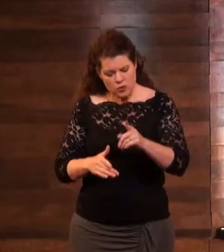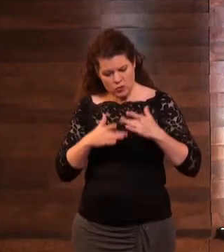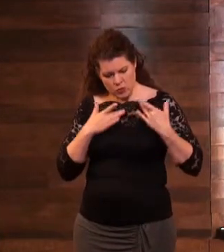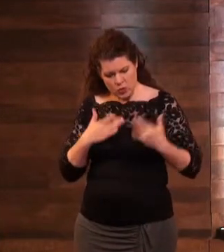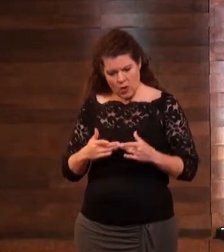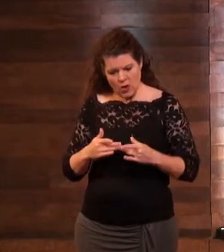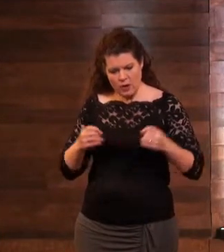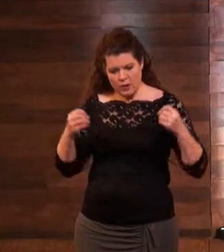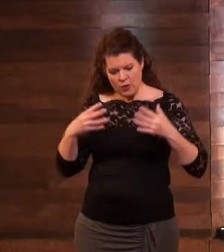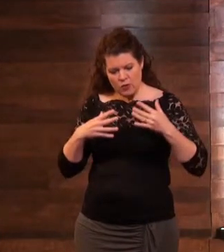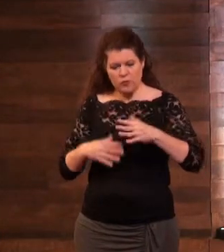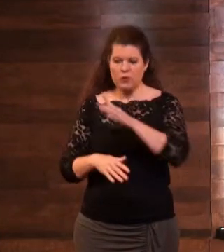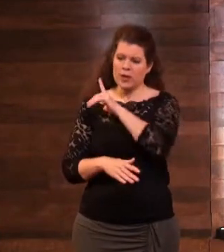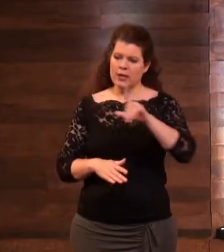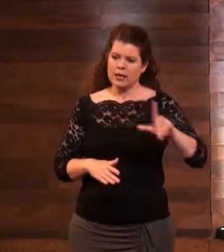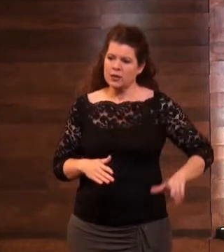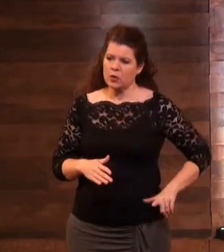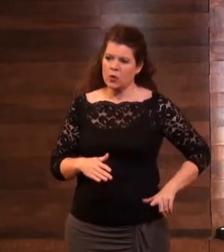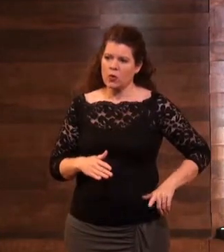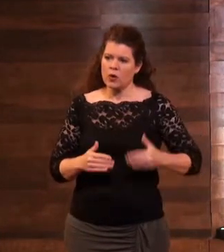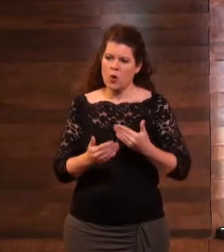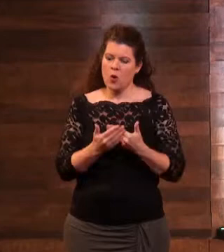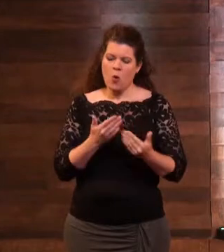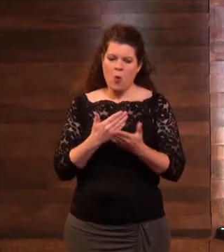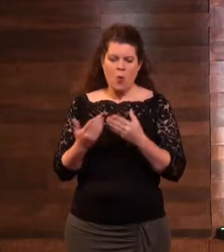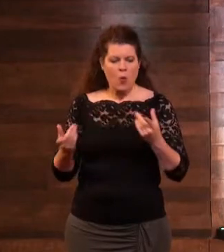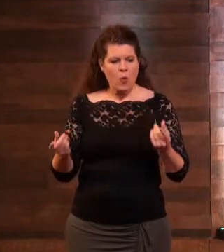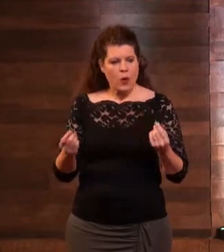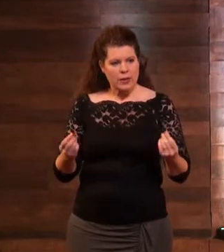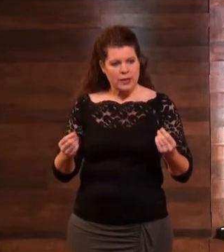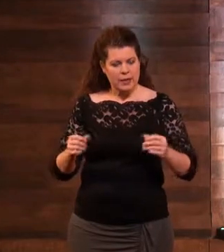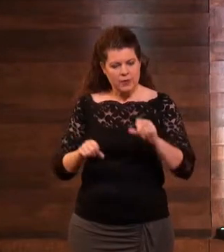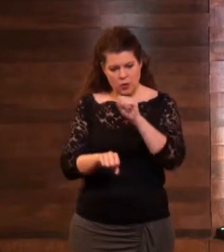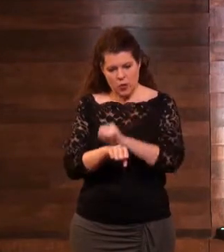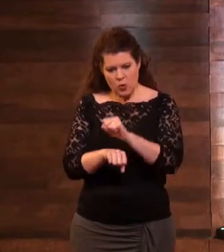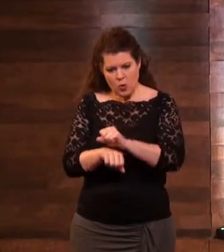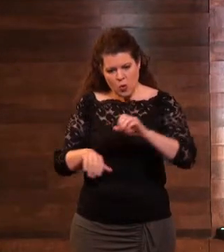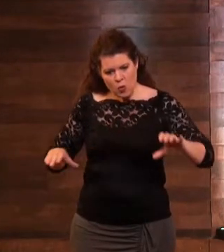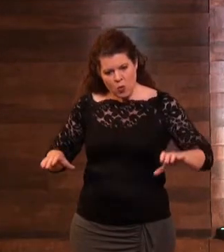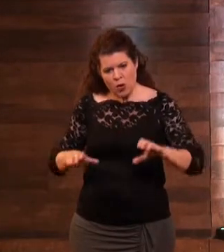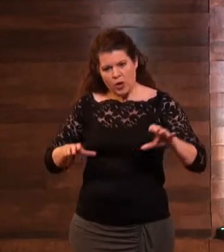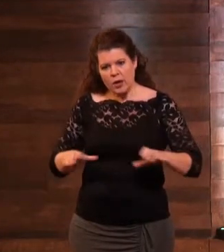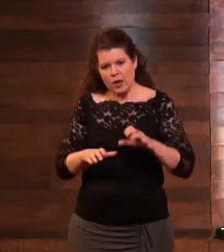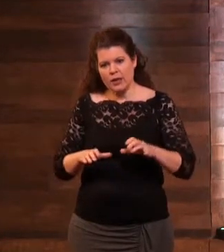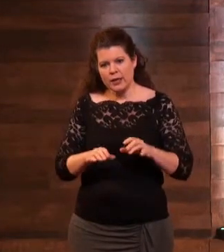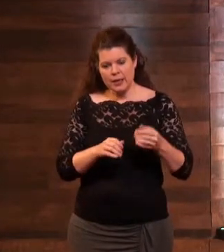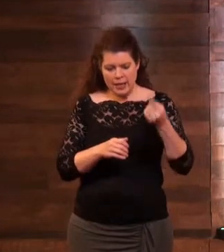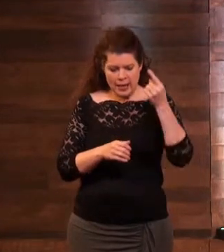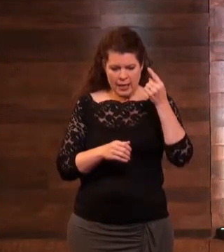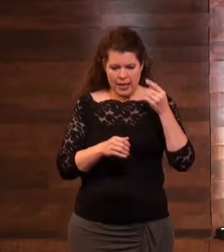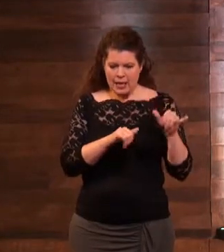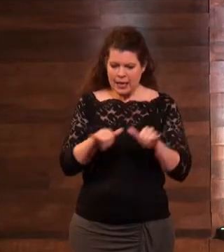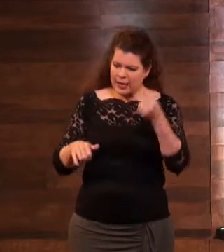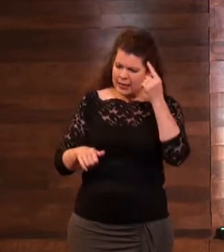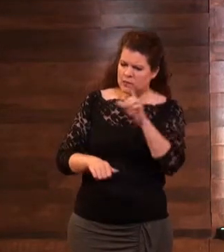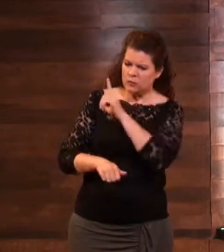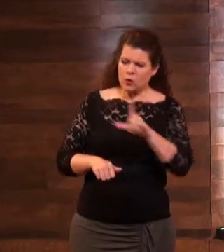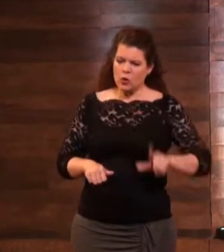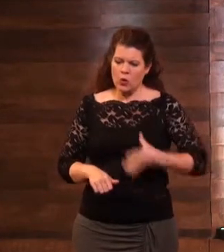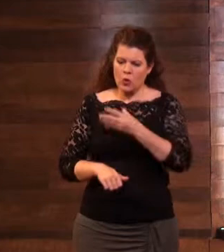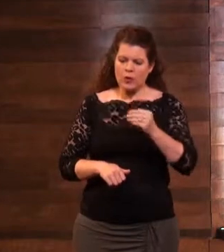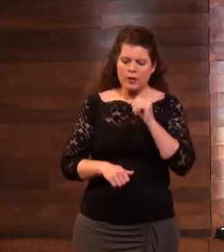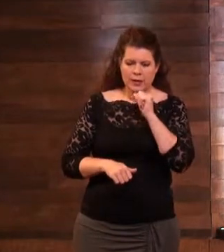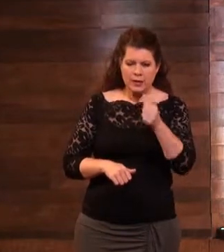Lord. Whatever you do, work heartily, as for the Lord and not for men, knowing that from the Lord you will receive